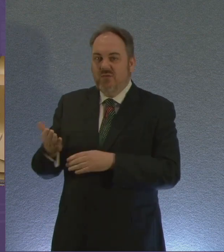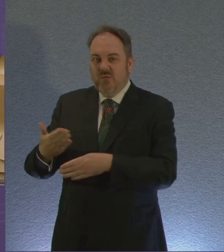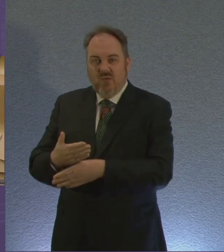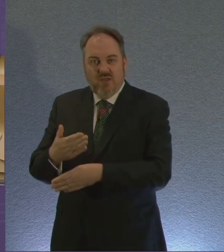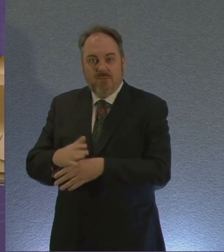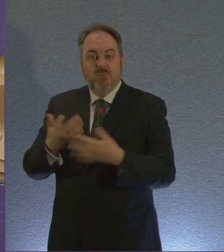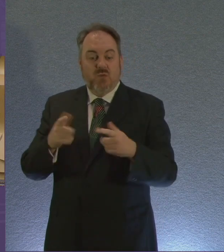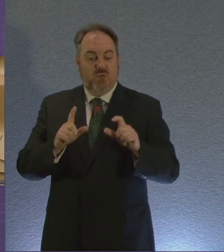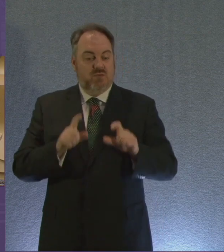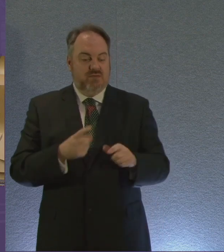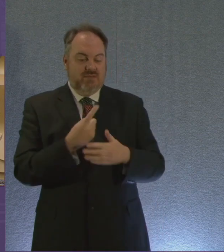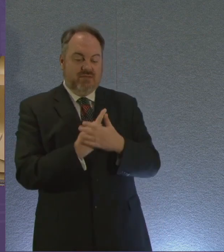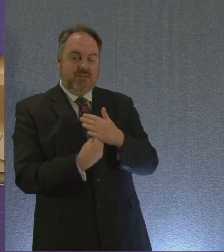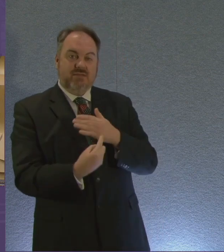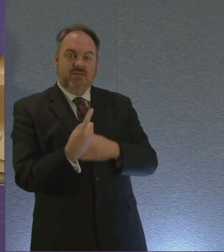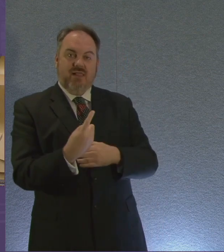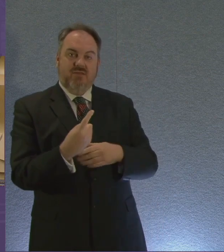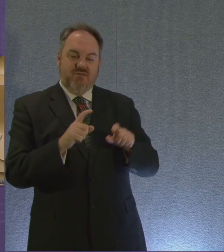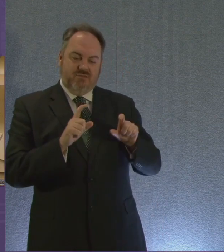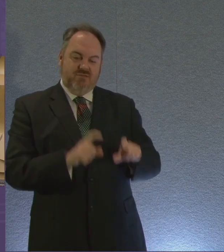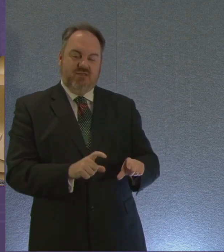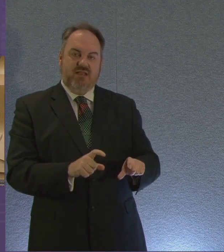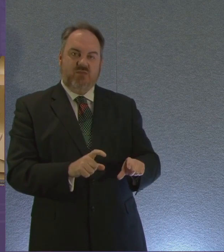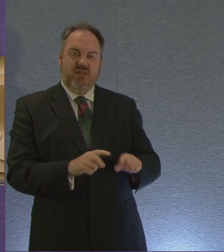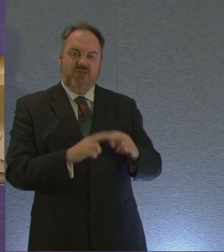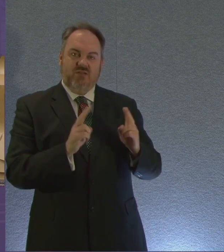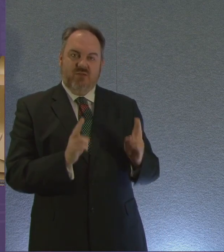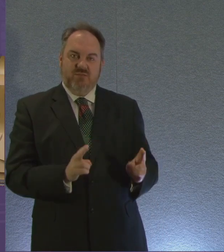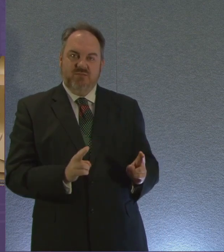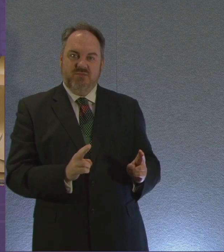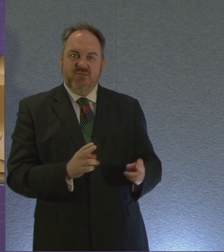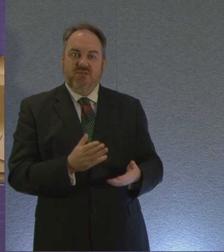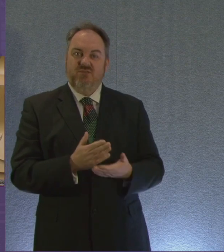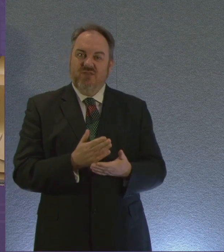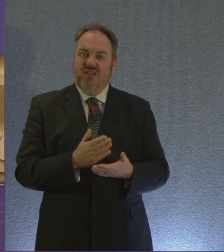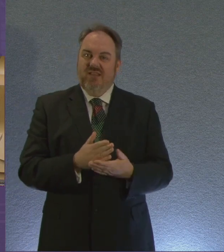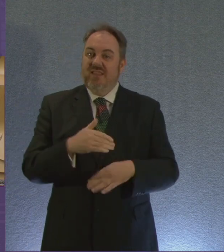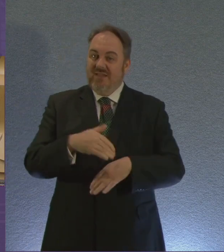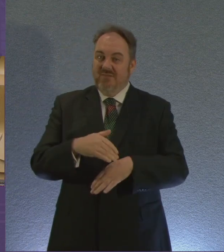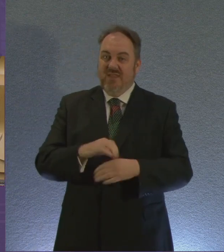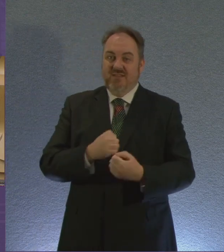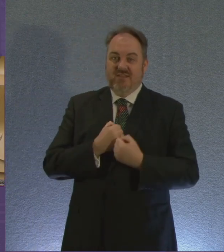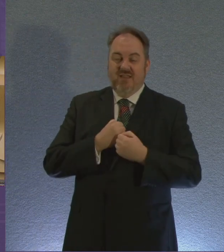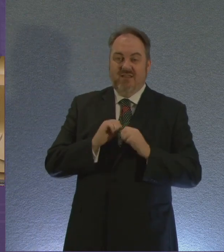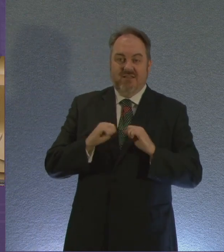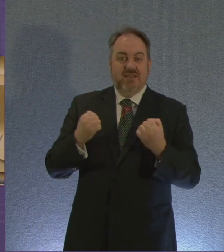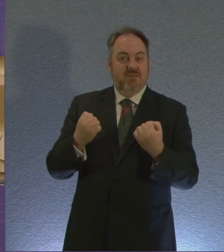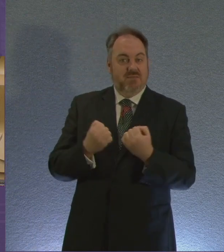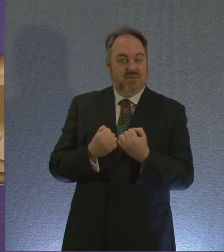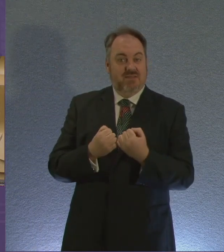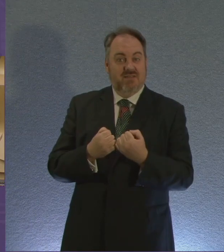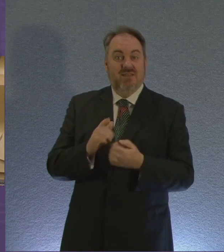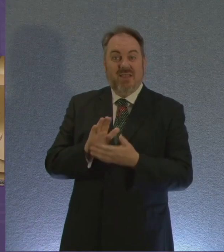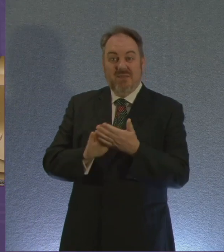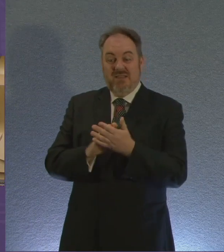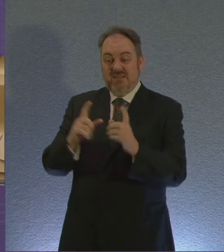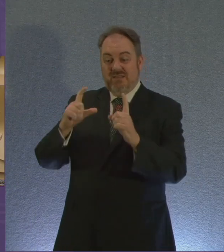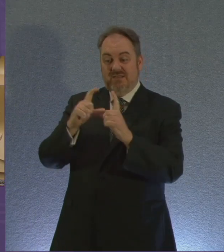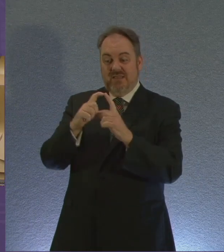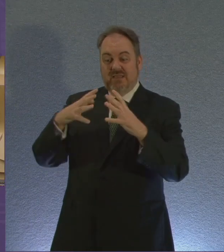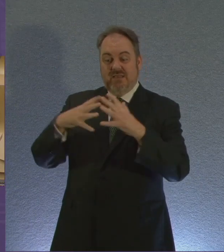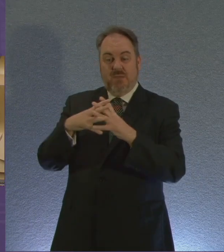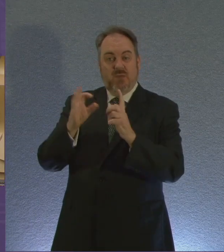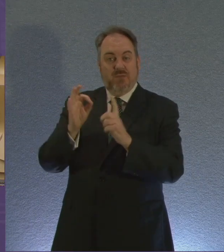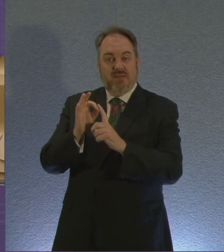and the contraction of COVID-19. And this, of course, is wider than the Scottish Government. It also applies to the DWP, where staff